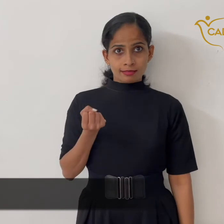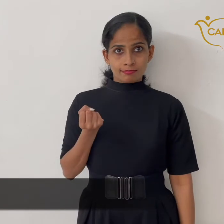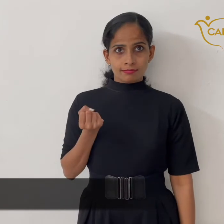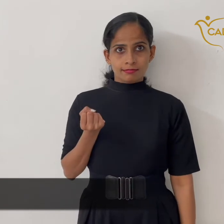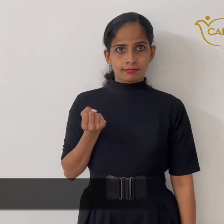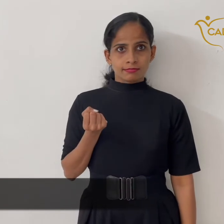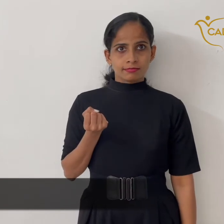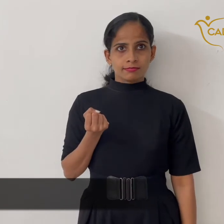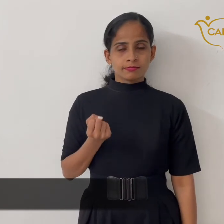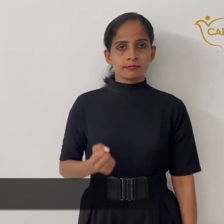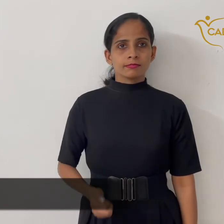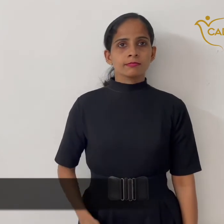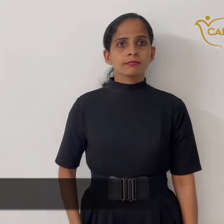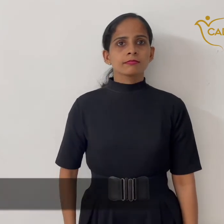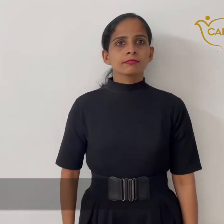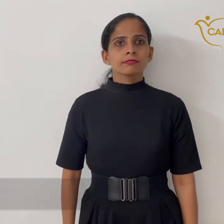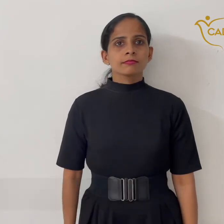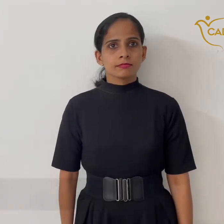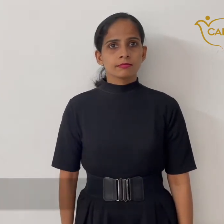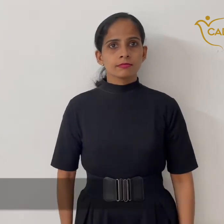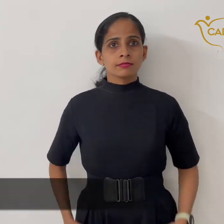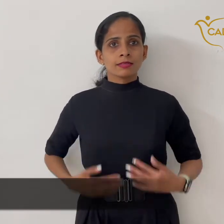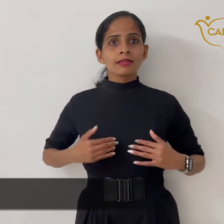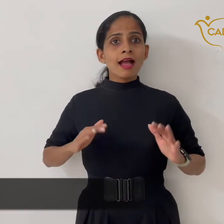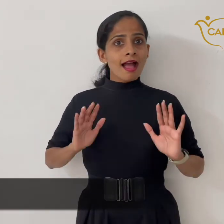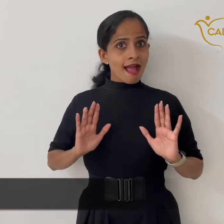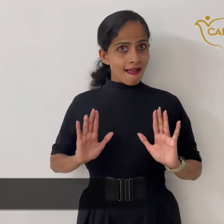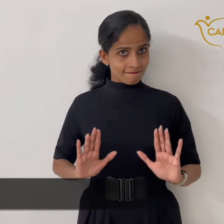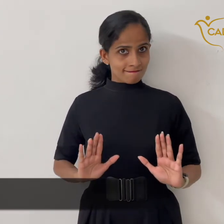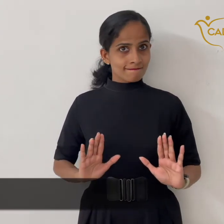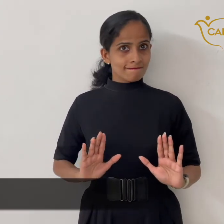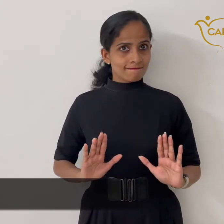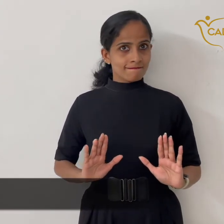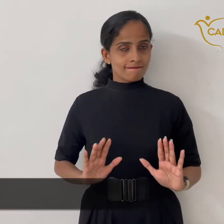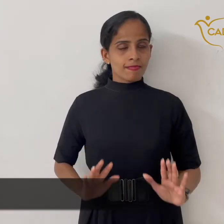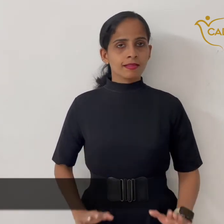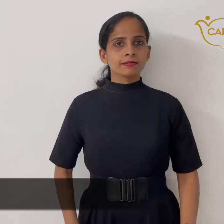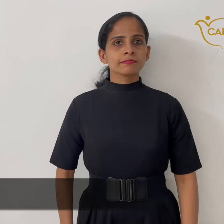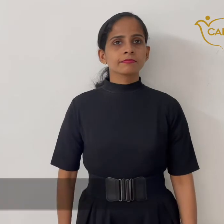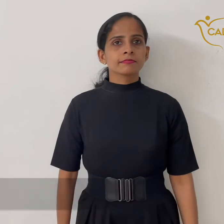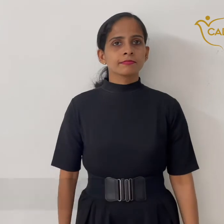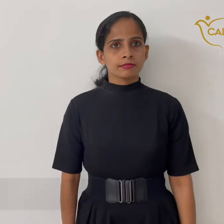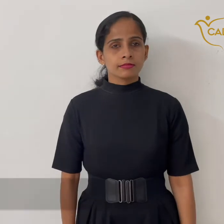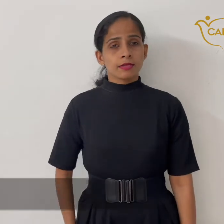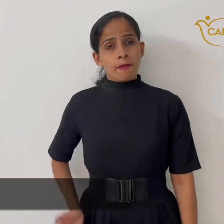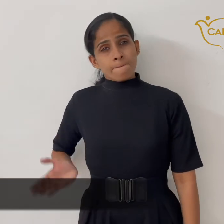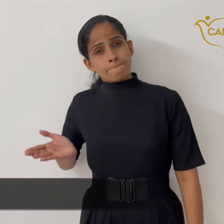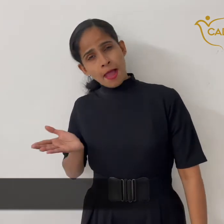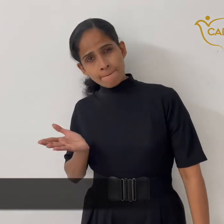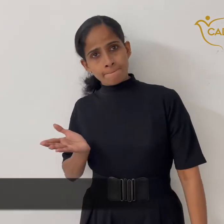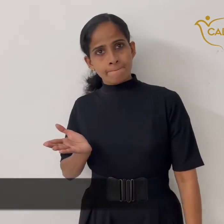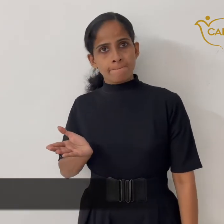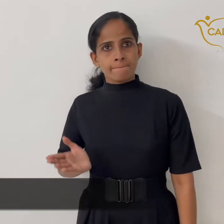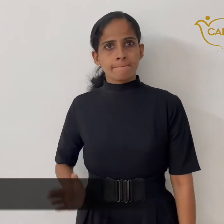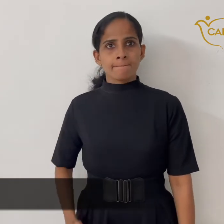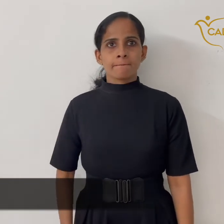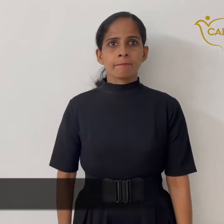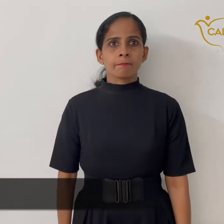grow buy have have have hit